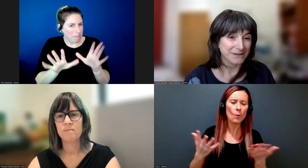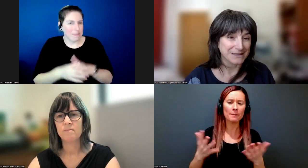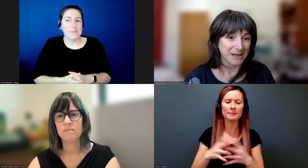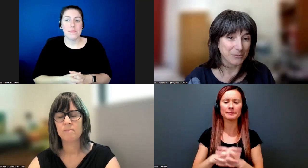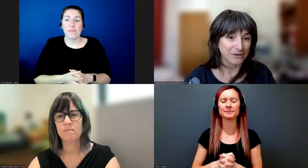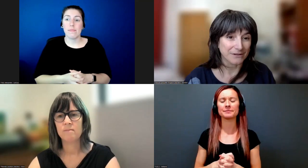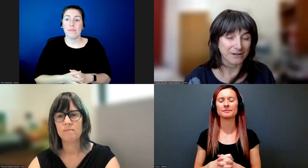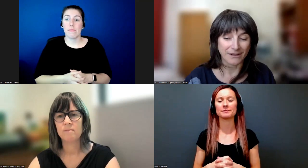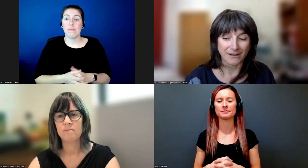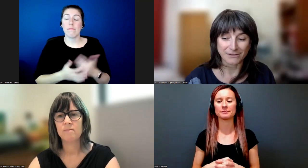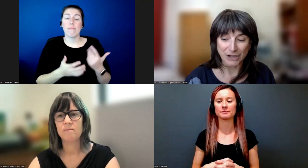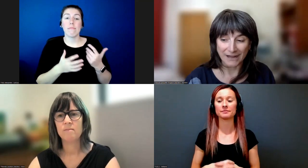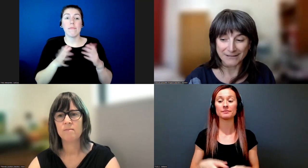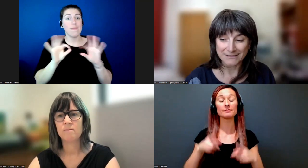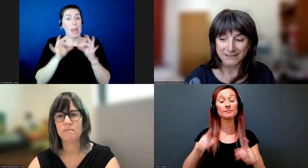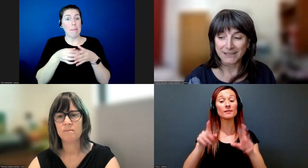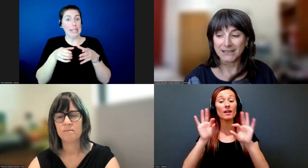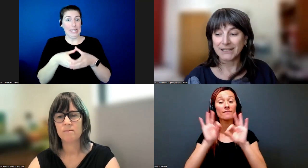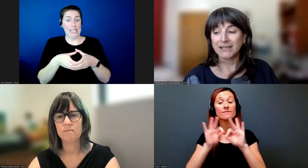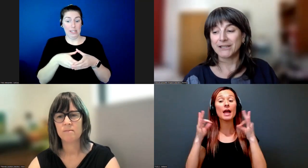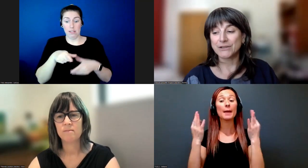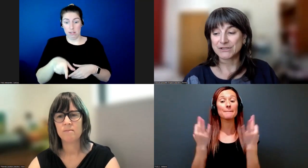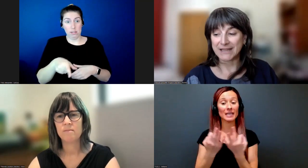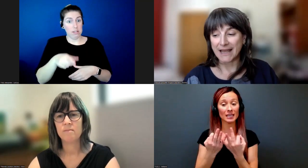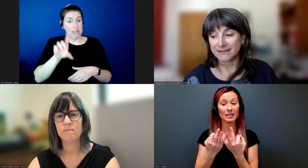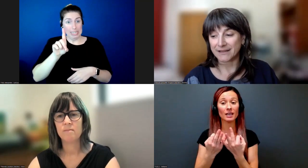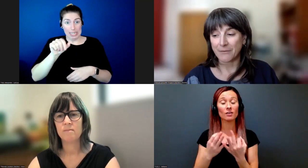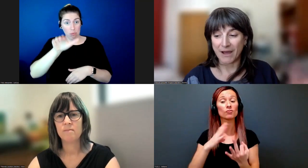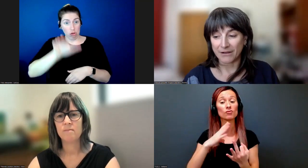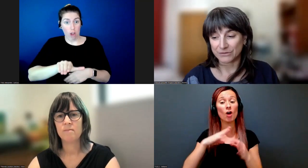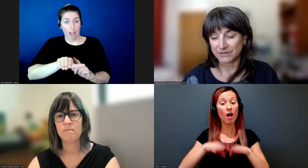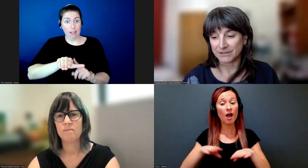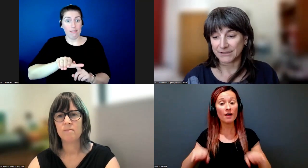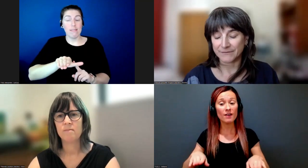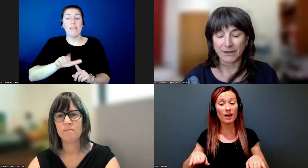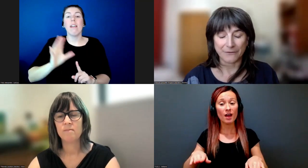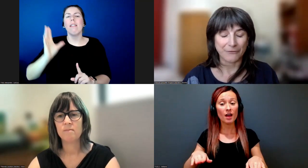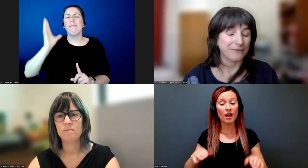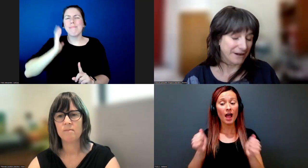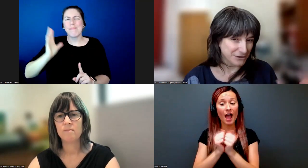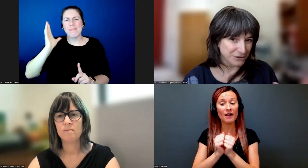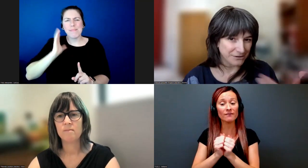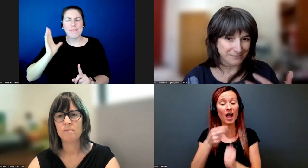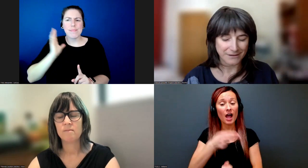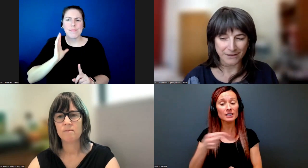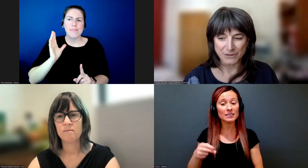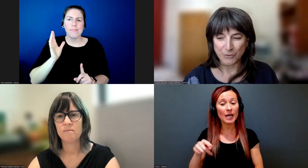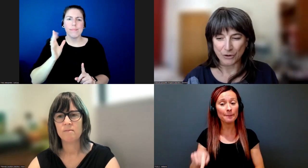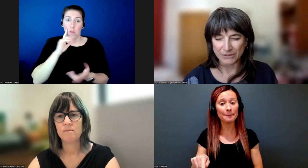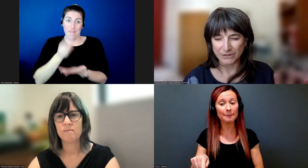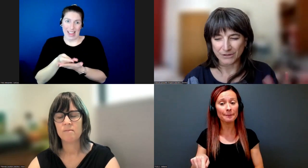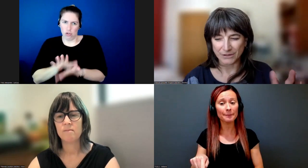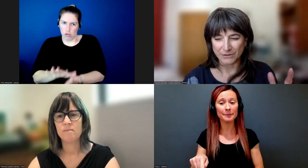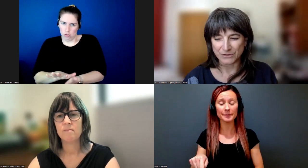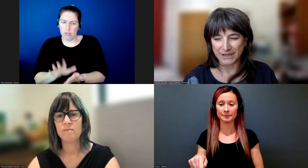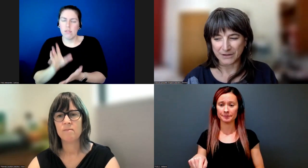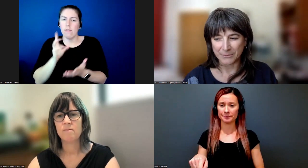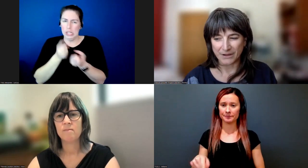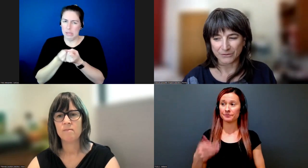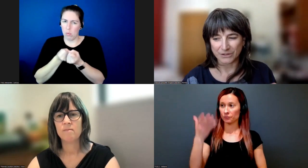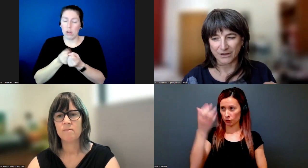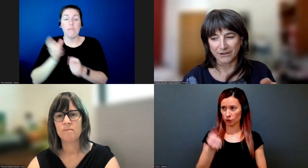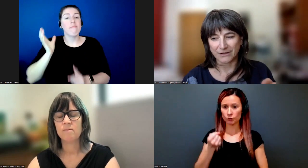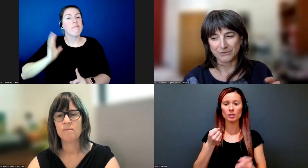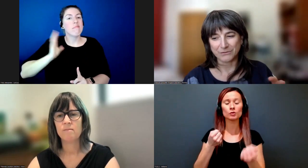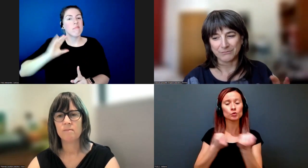with a disabled child used to get about, for financial support, used to get